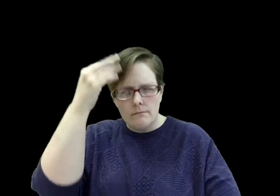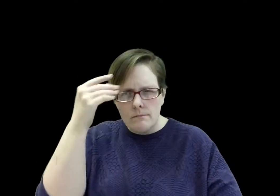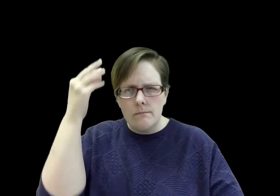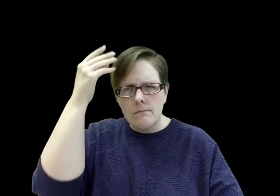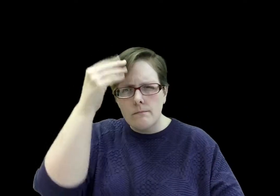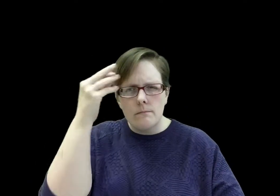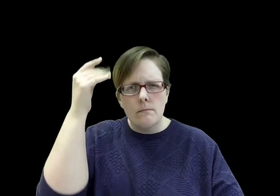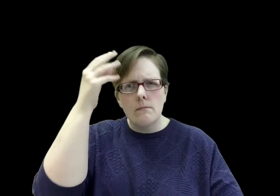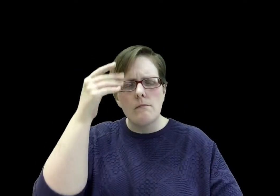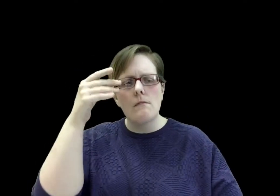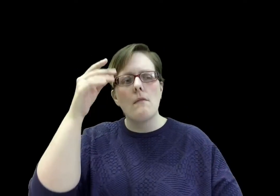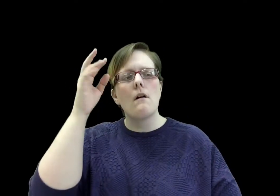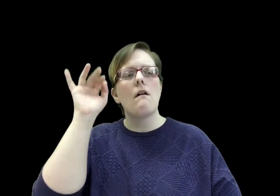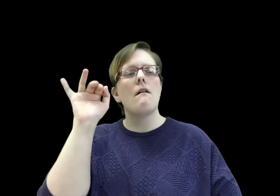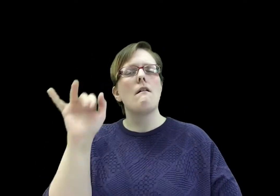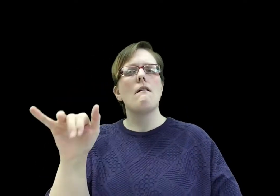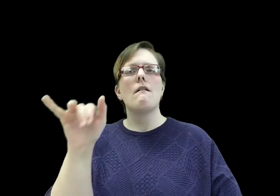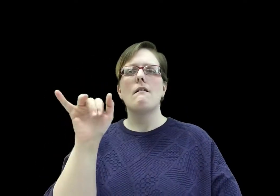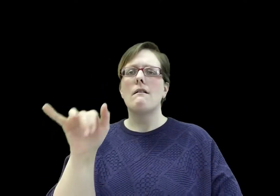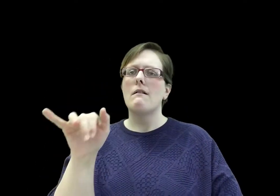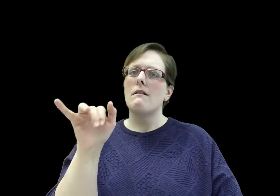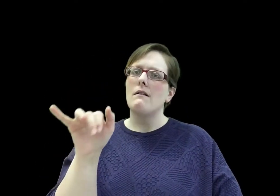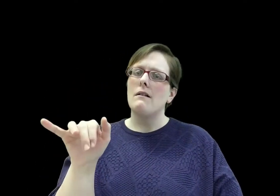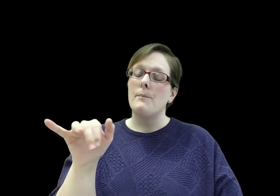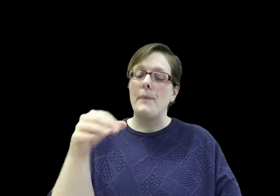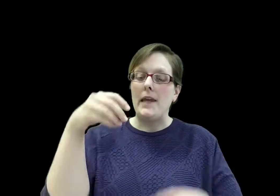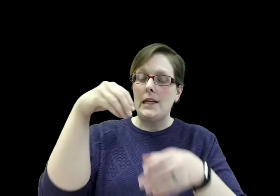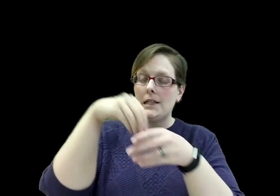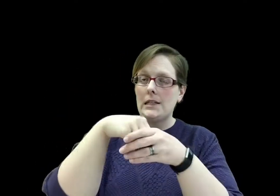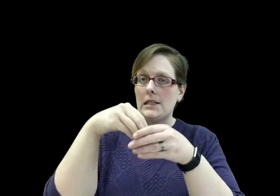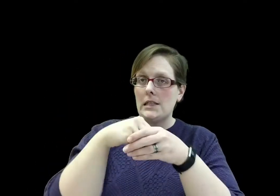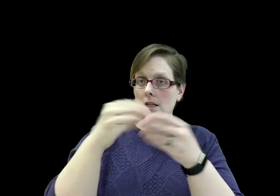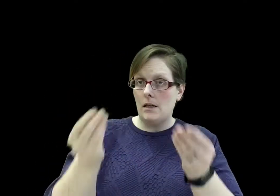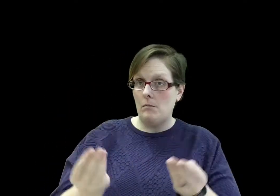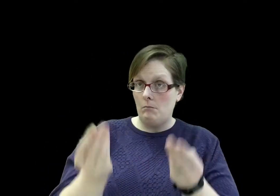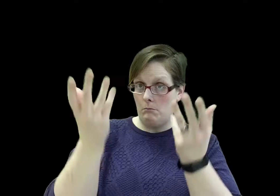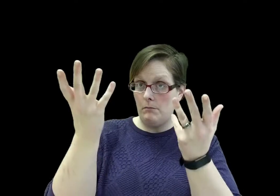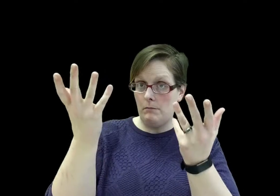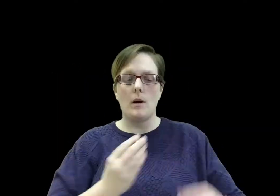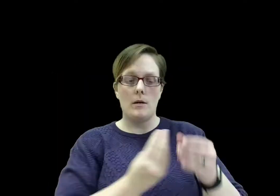Oh, so then Mendel started thinking about it, and he came to a realization.